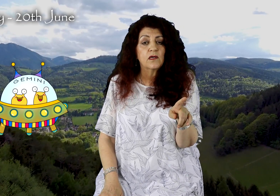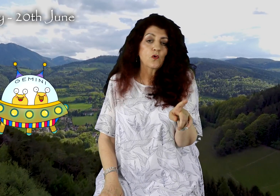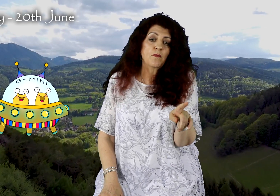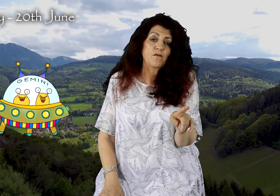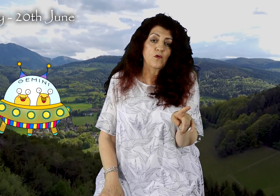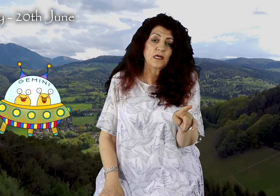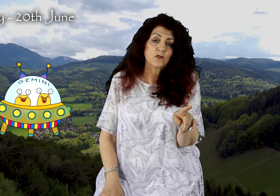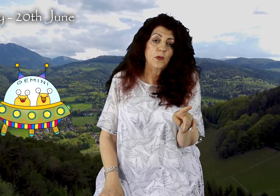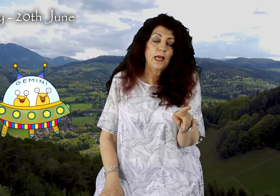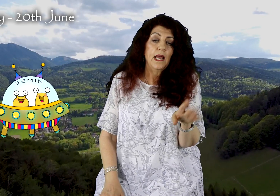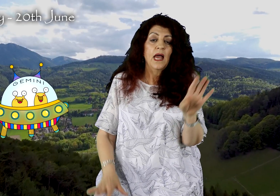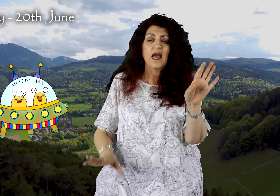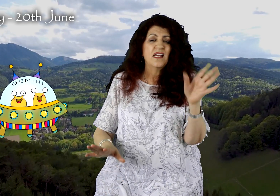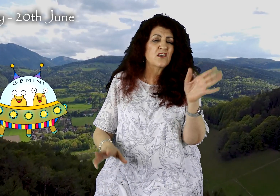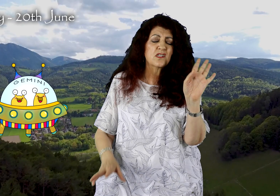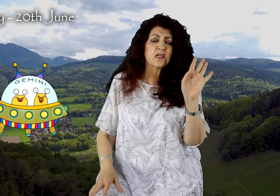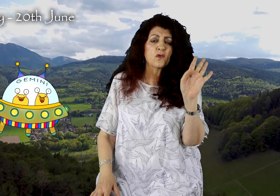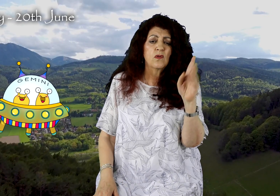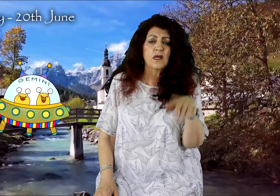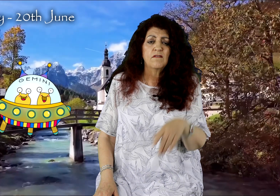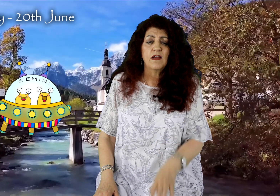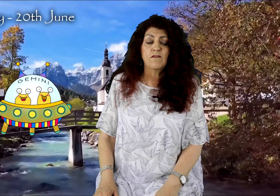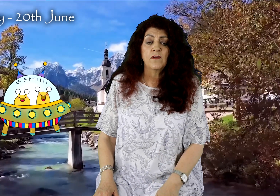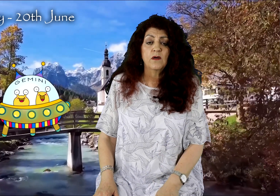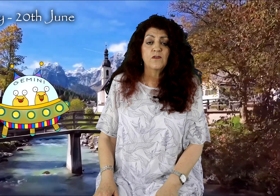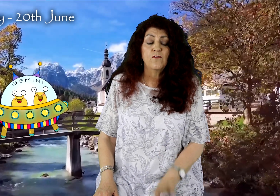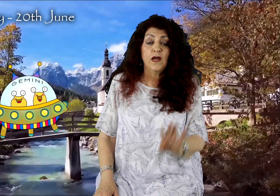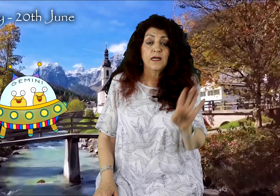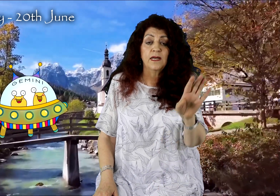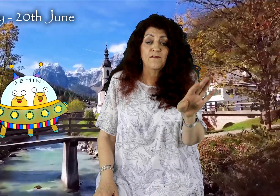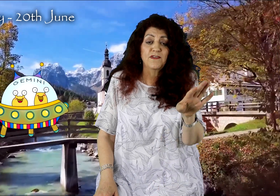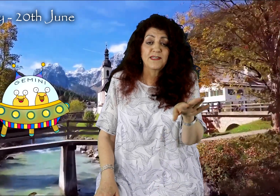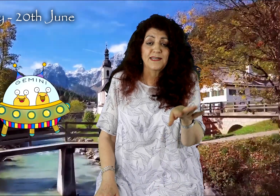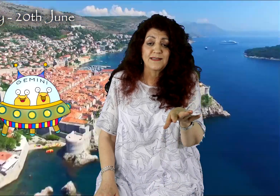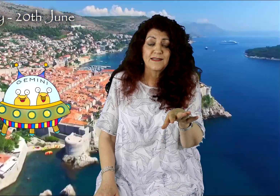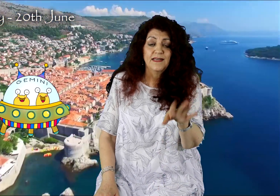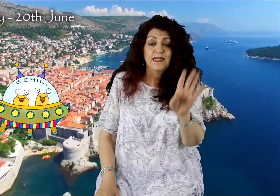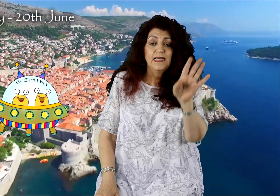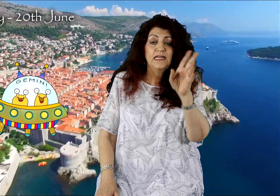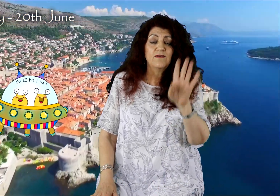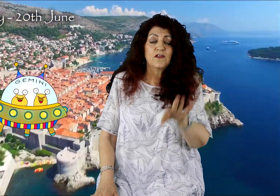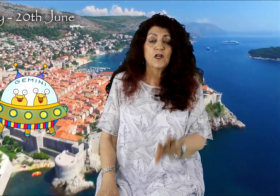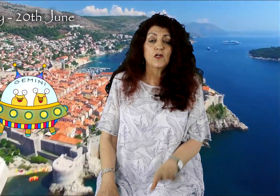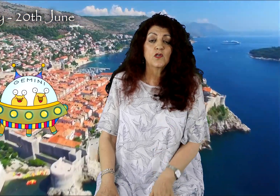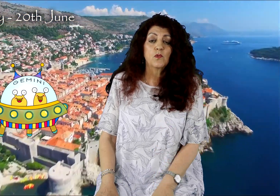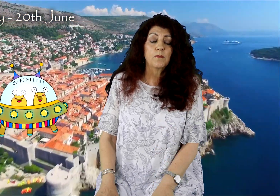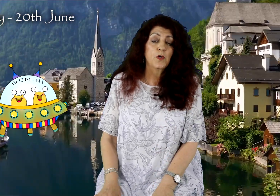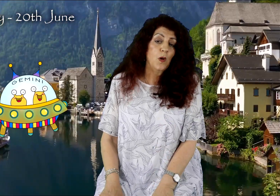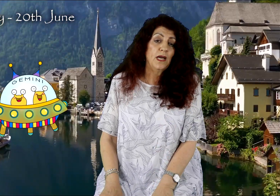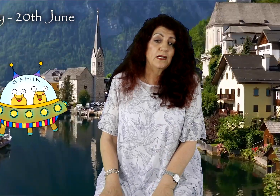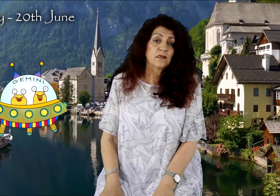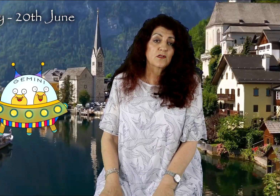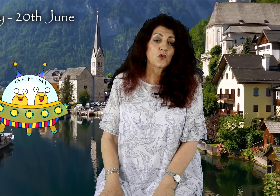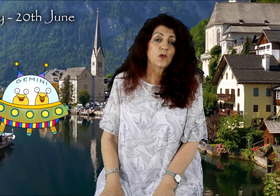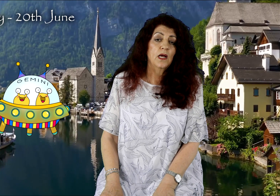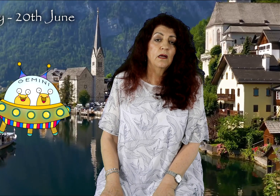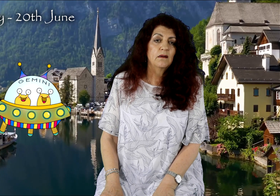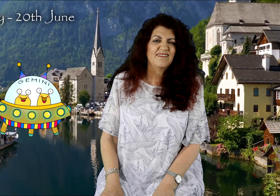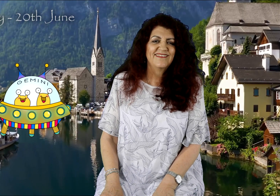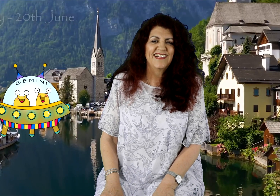at all before next week. Just ignore the love life for now. It's frightening enough as it is. Leave it alone to whimper quietly in its corner. That's